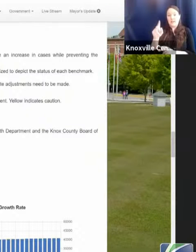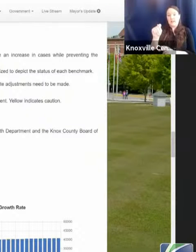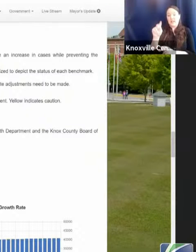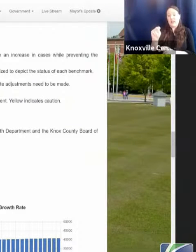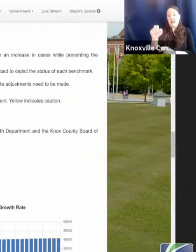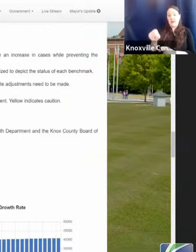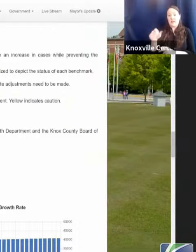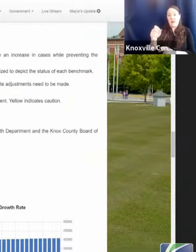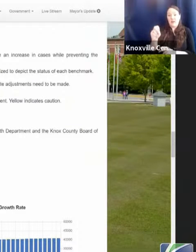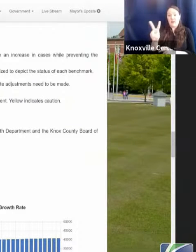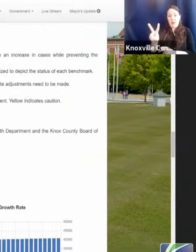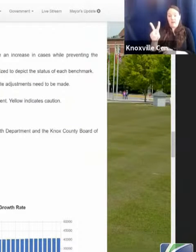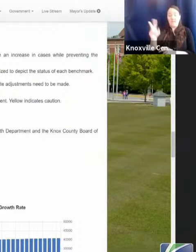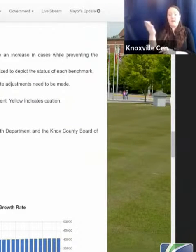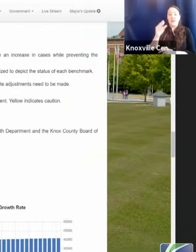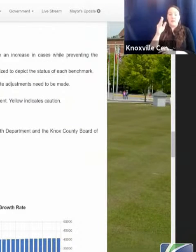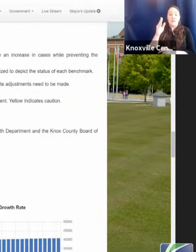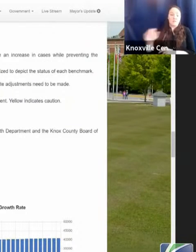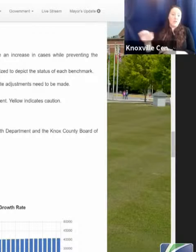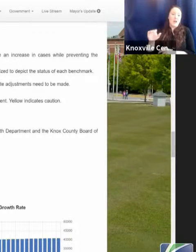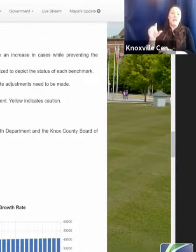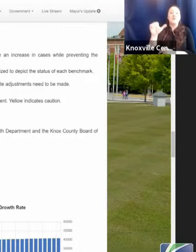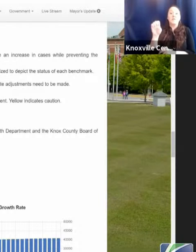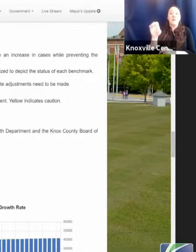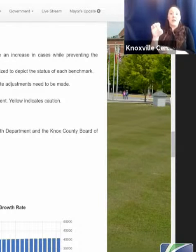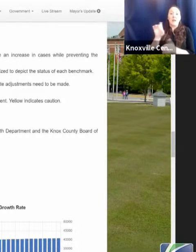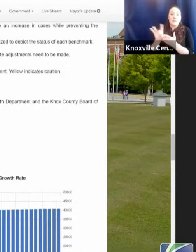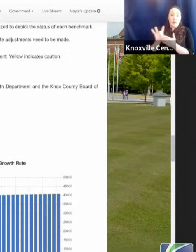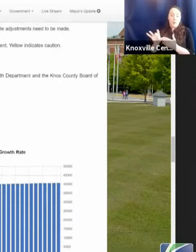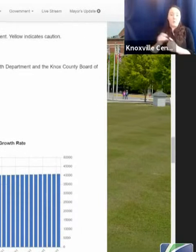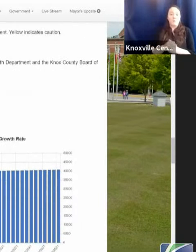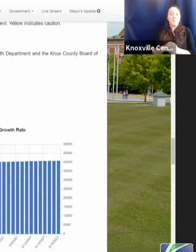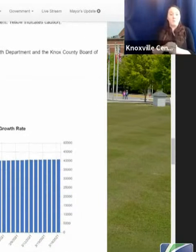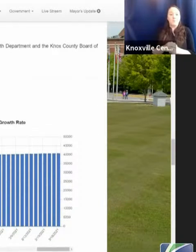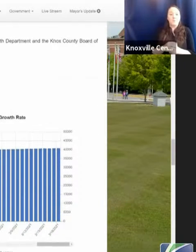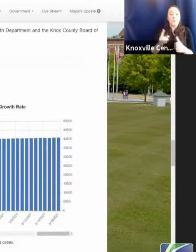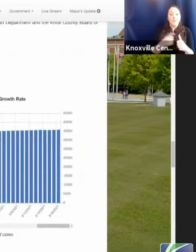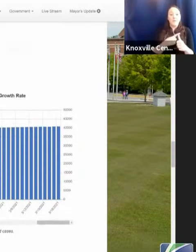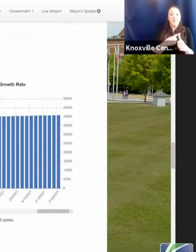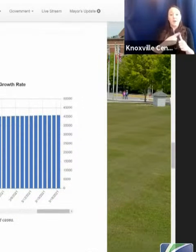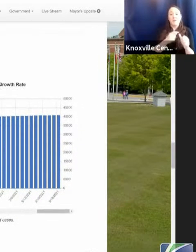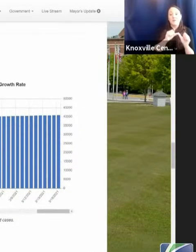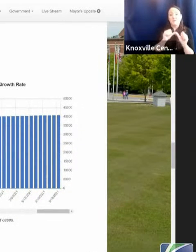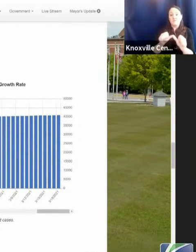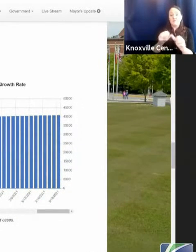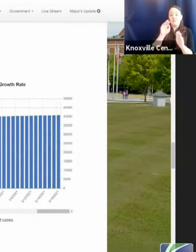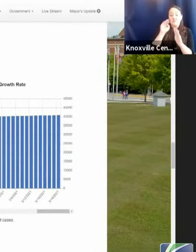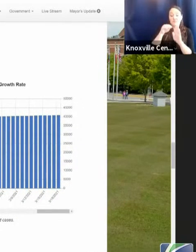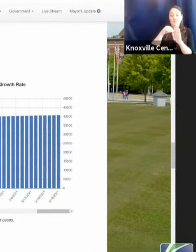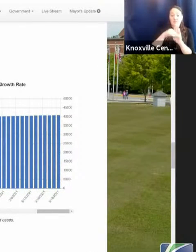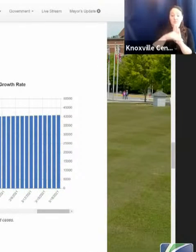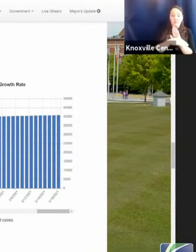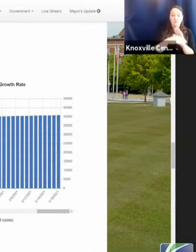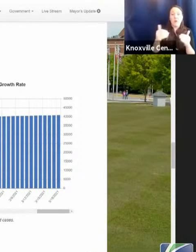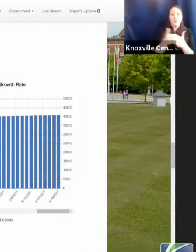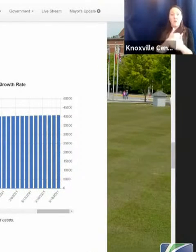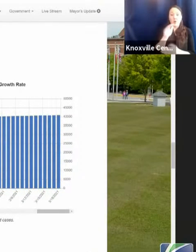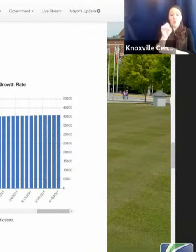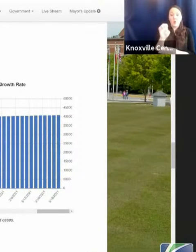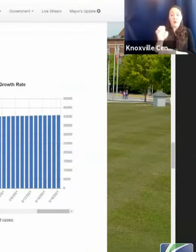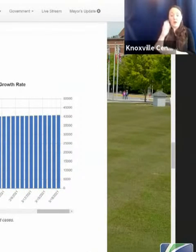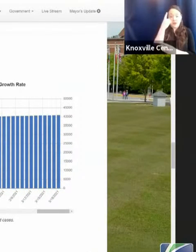covid.knoxcountytn.gov/case-count. The first benchmark, sustained reduction or stability in new cases for 14 days.